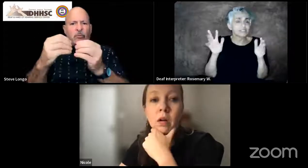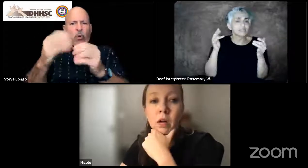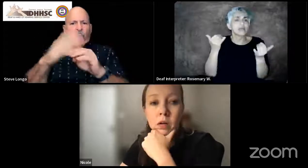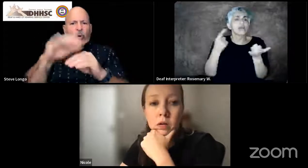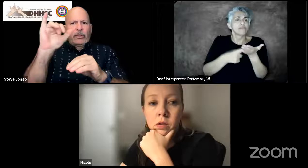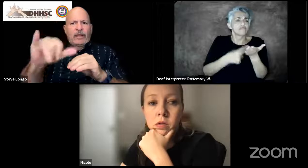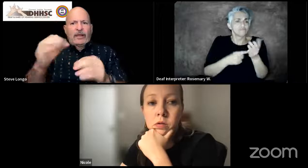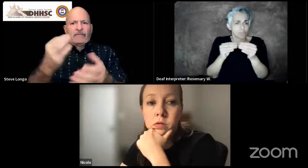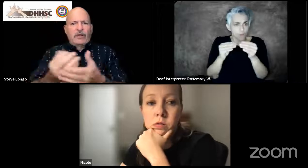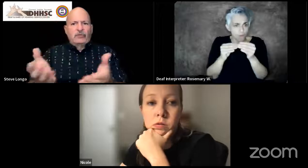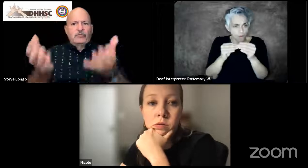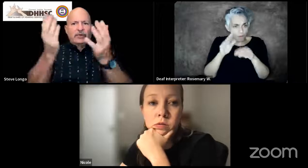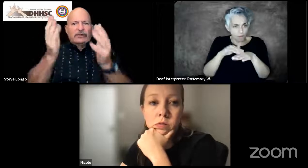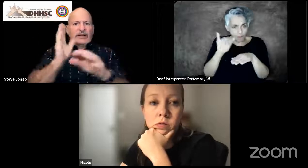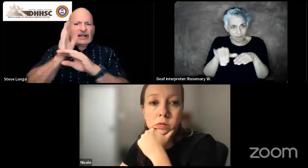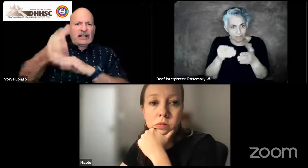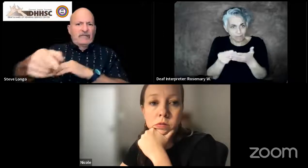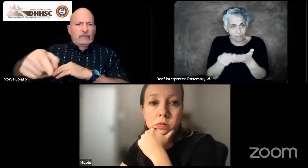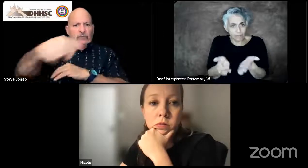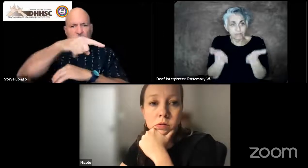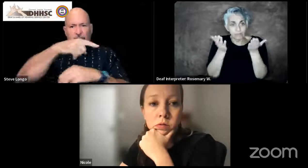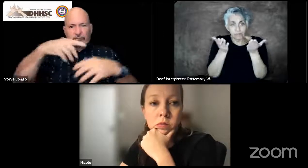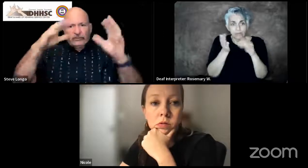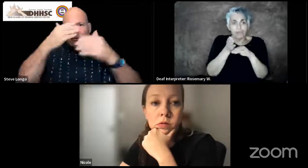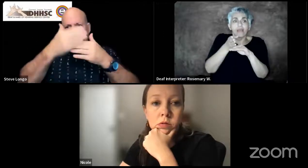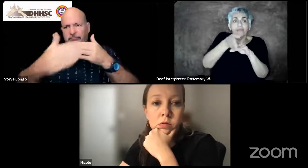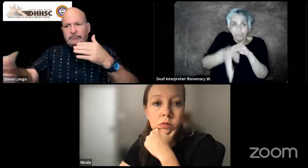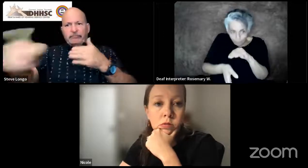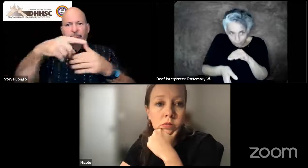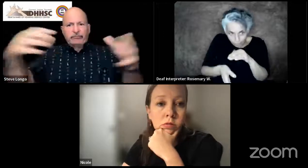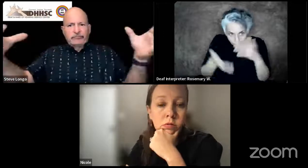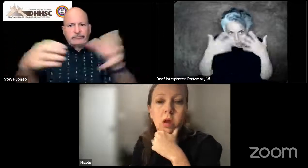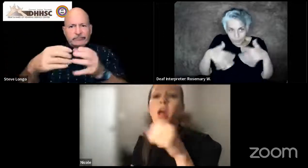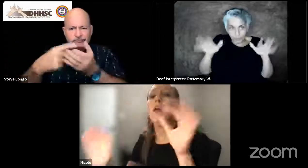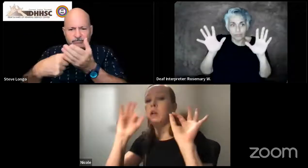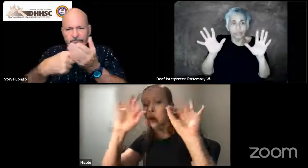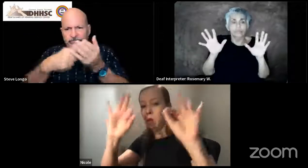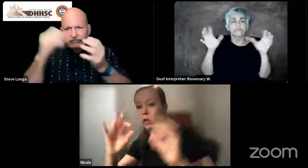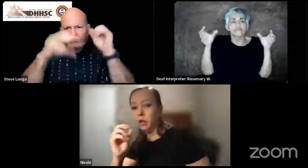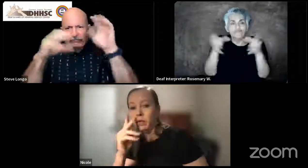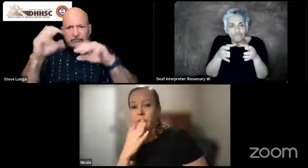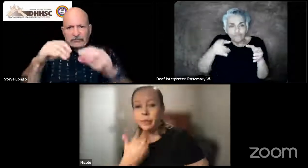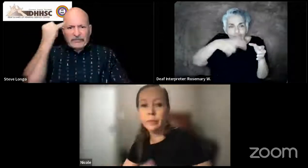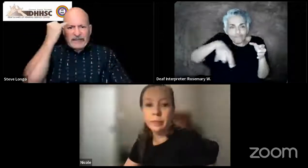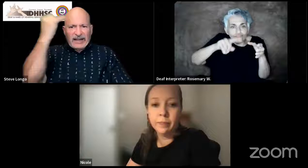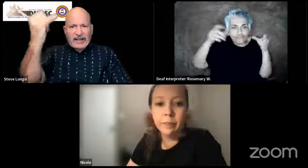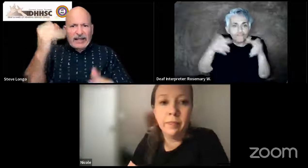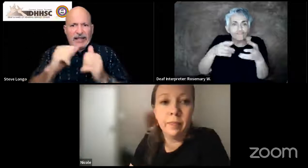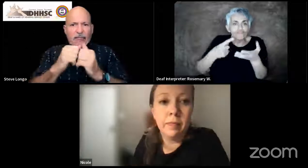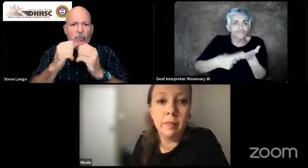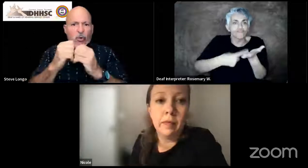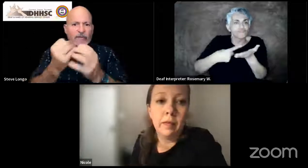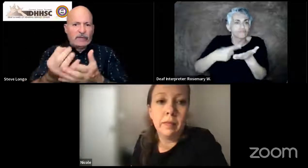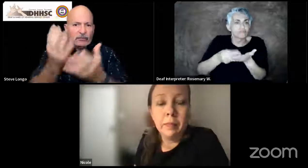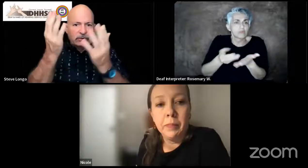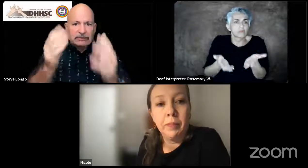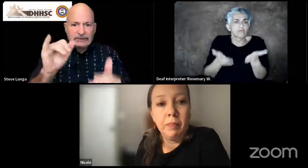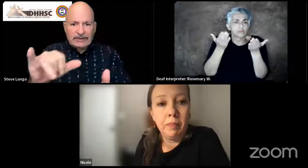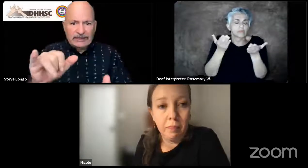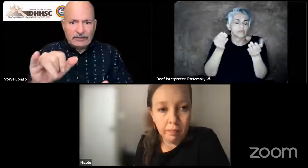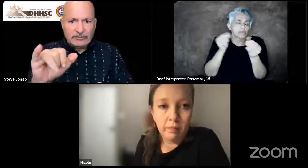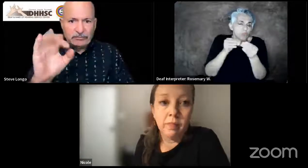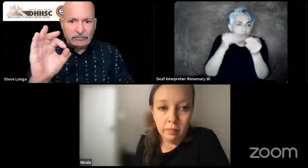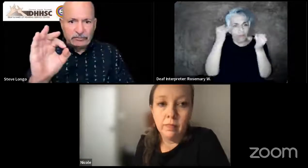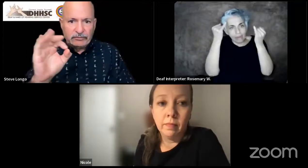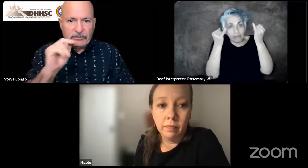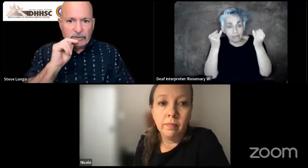much discussed fundraising, that there was additional discussion regarding fundraising